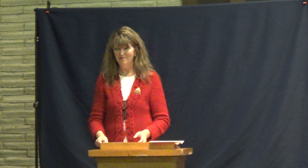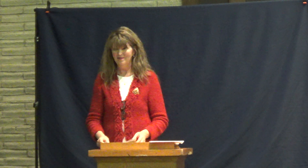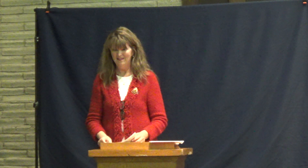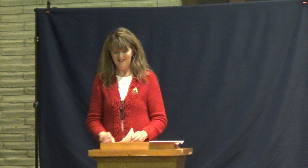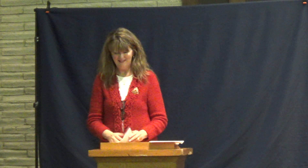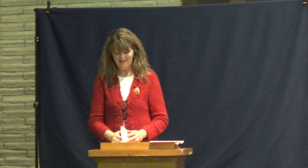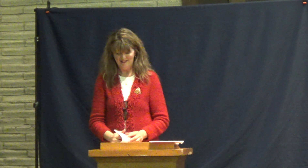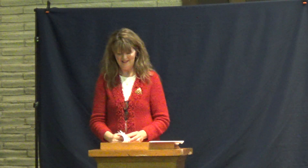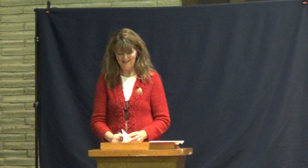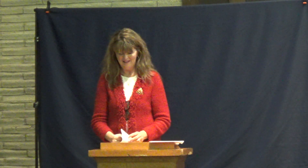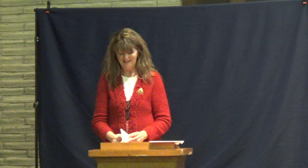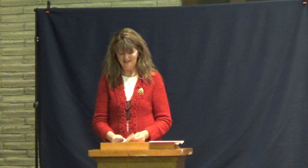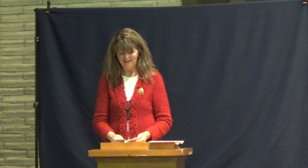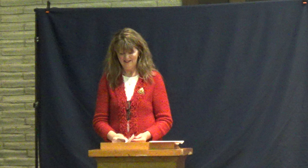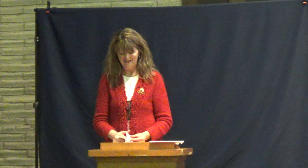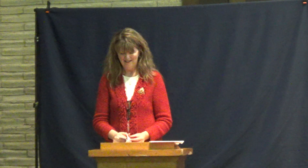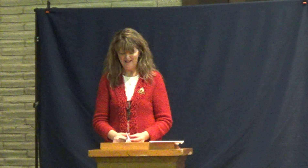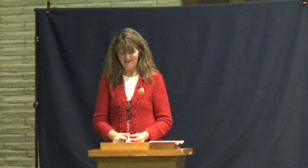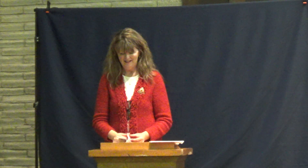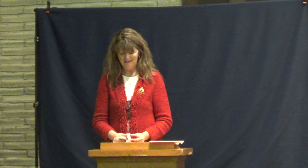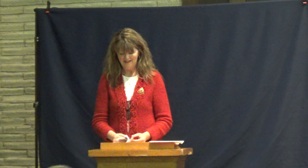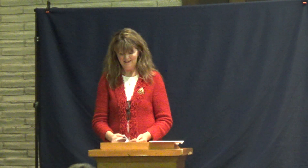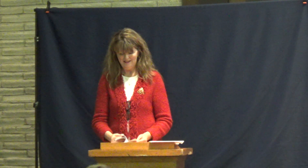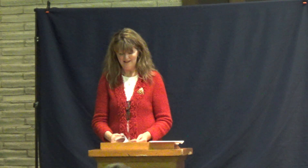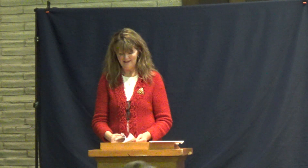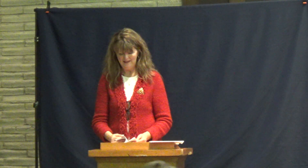Please pray, and we'll do our prayer litany.